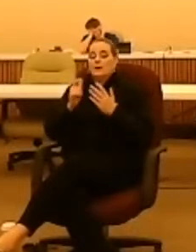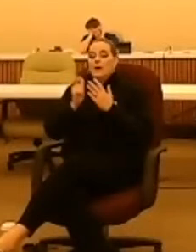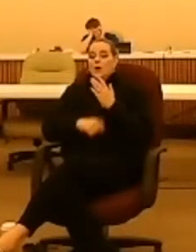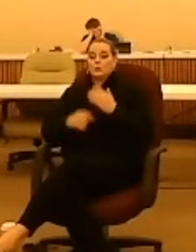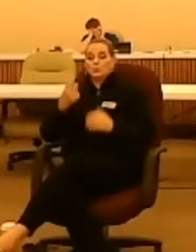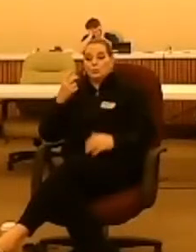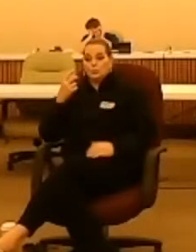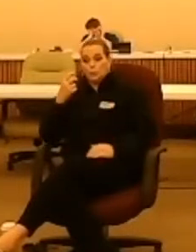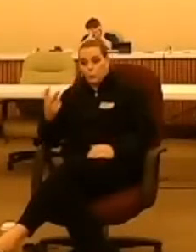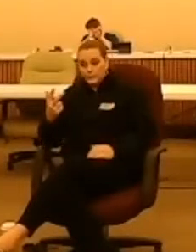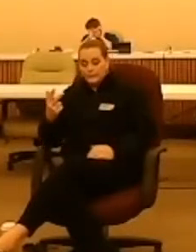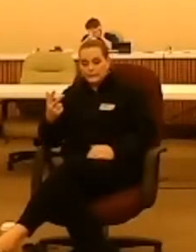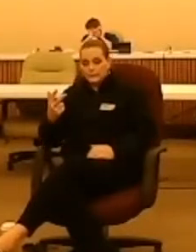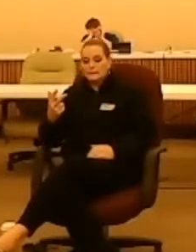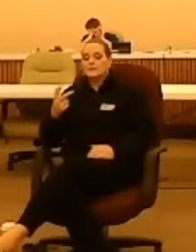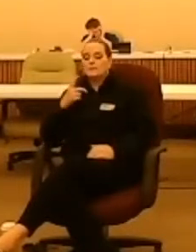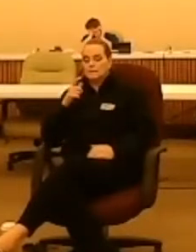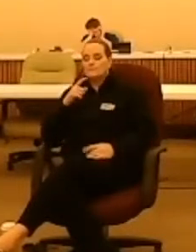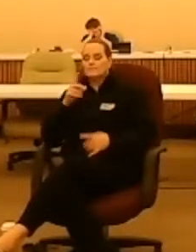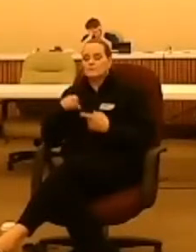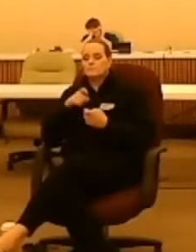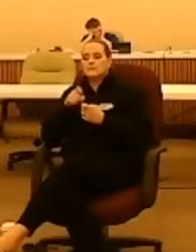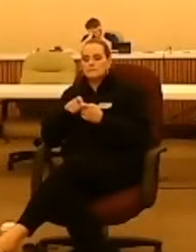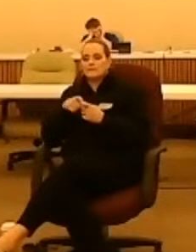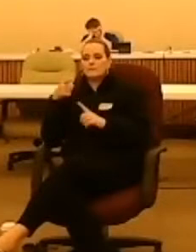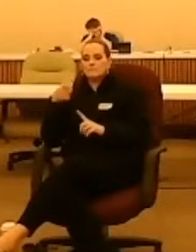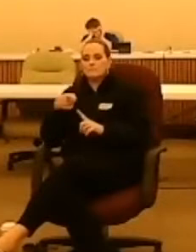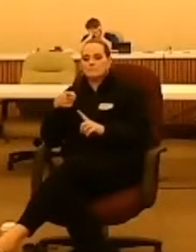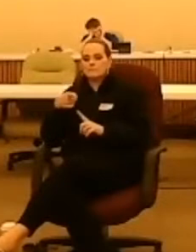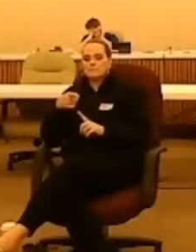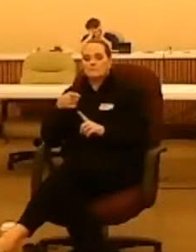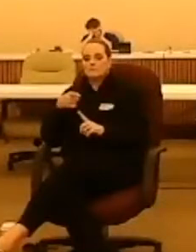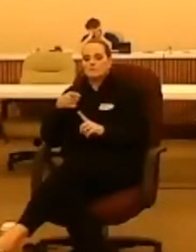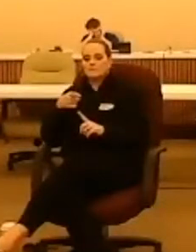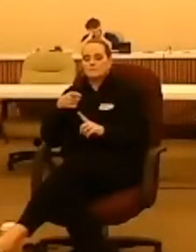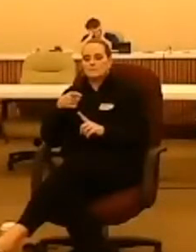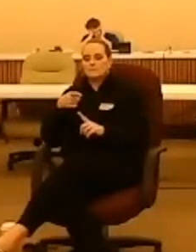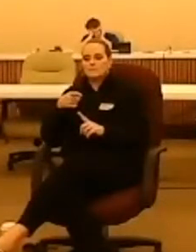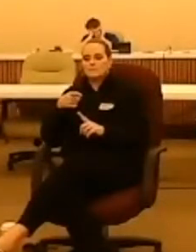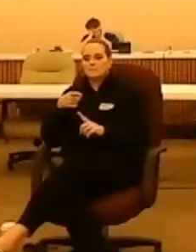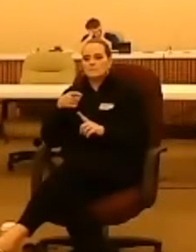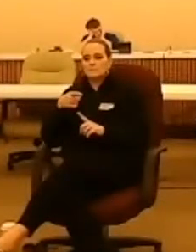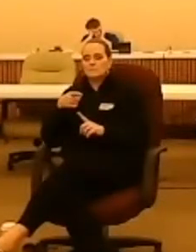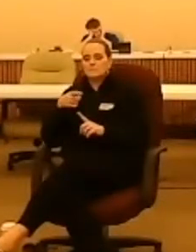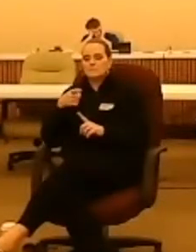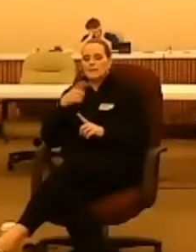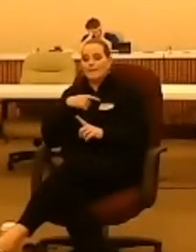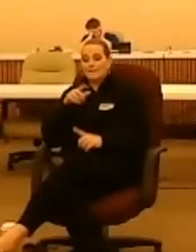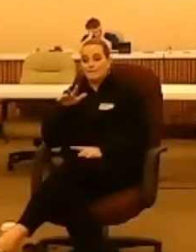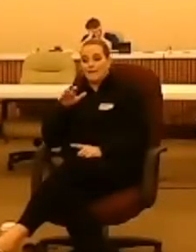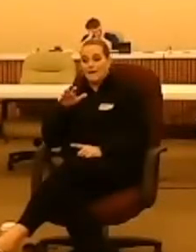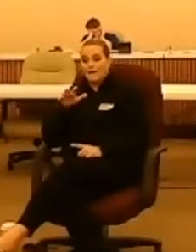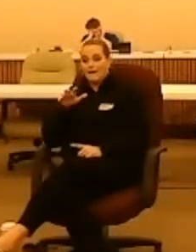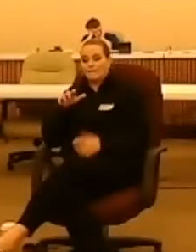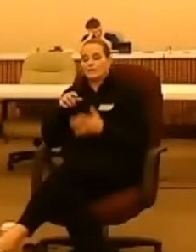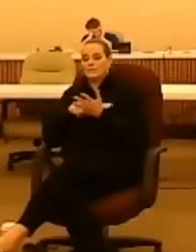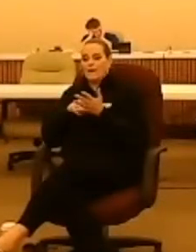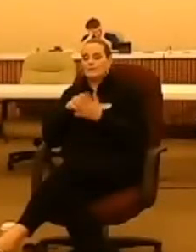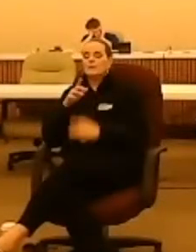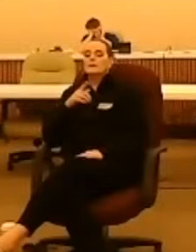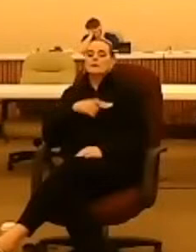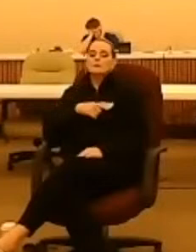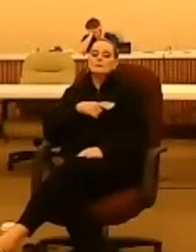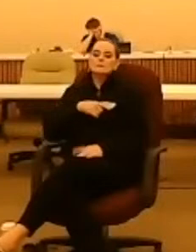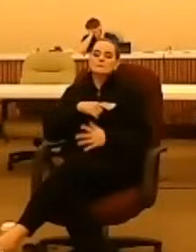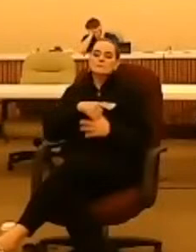under Article 3 does deal specifically with the forms, and that's the $500 fine. Article 1